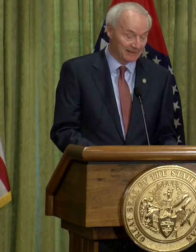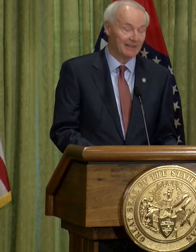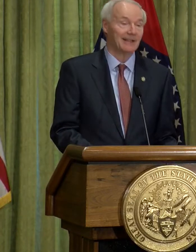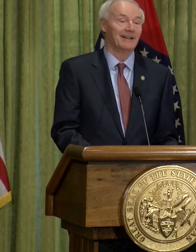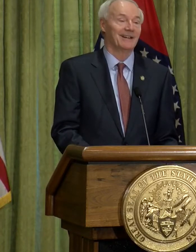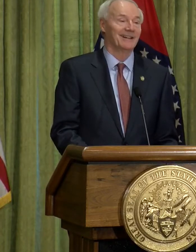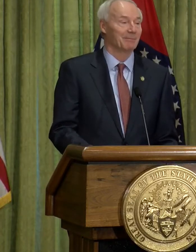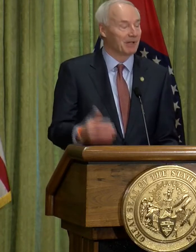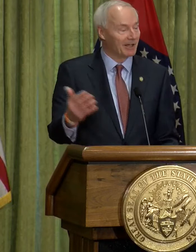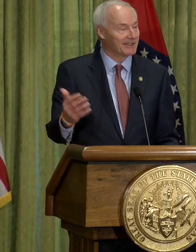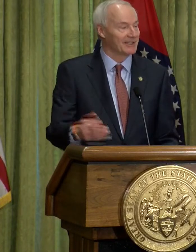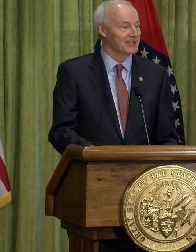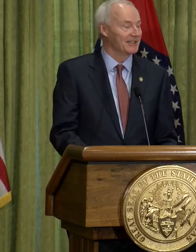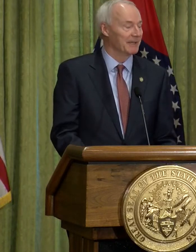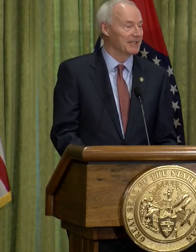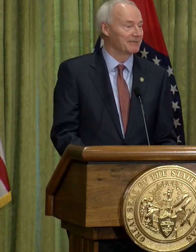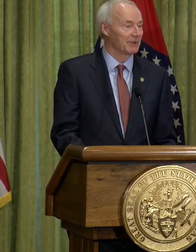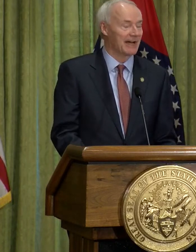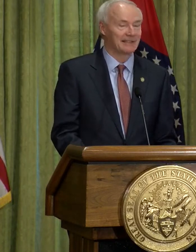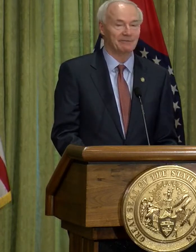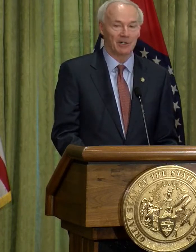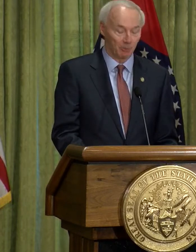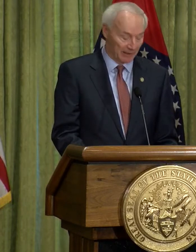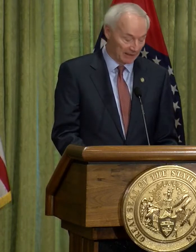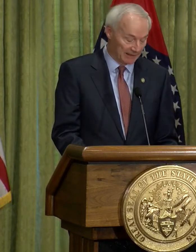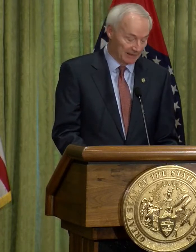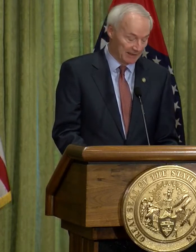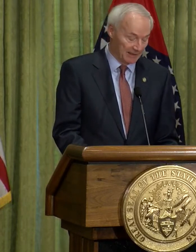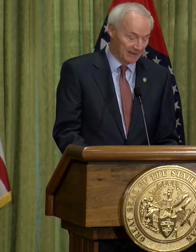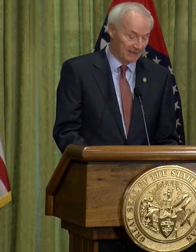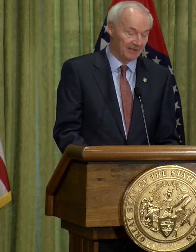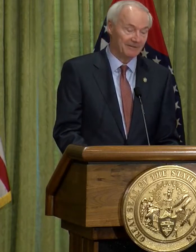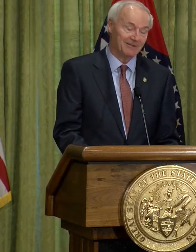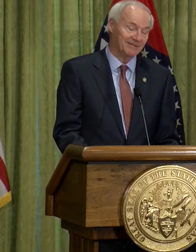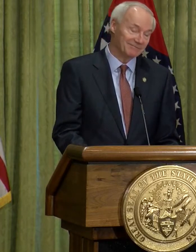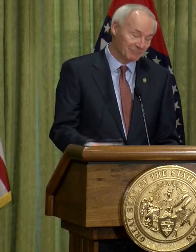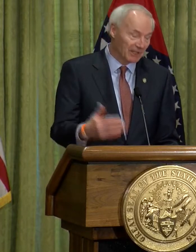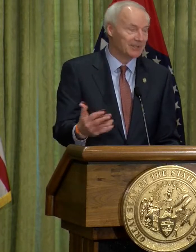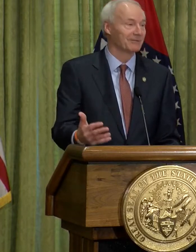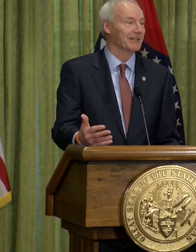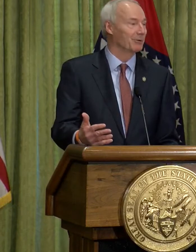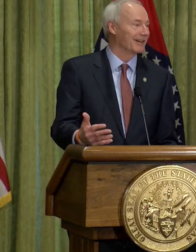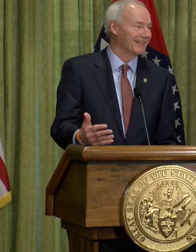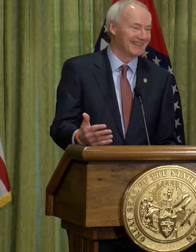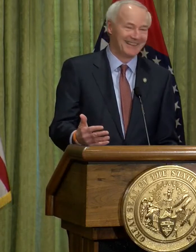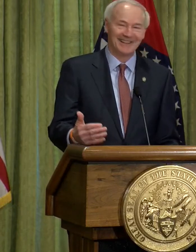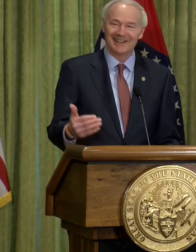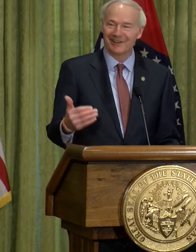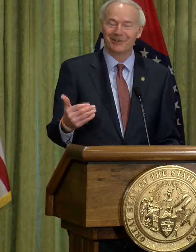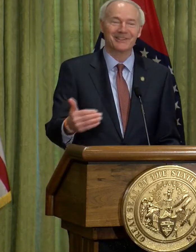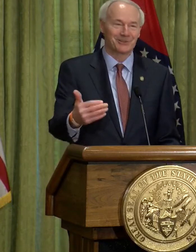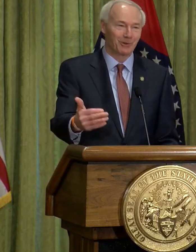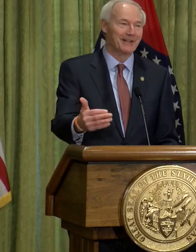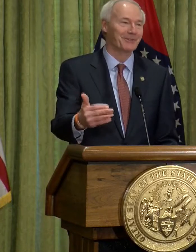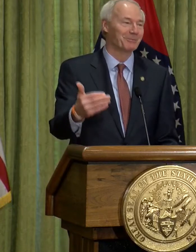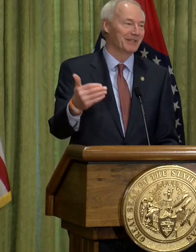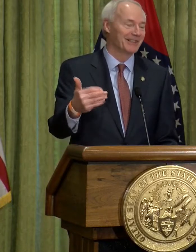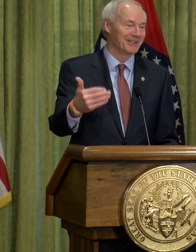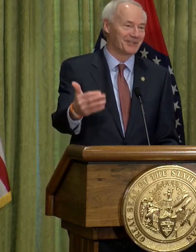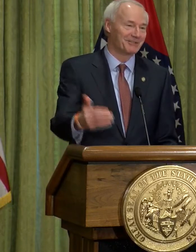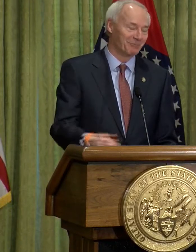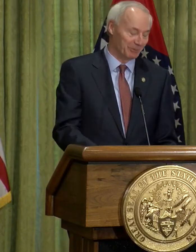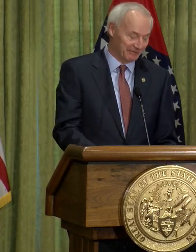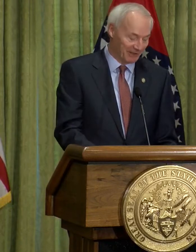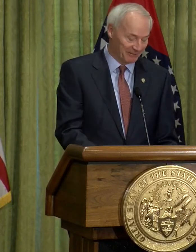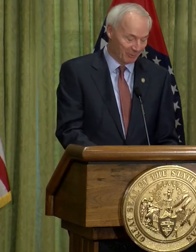in. I applaud CMS for acting very quickly, relatively quickly, on this waiver, but